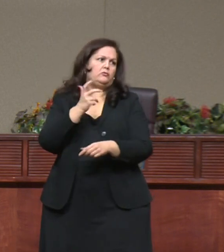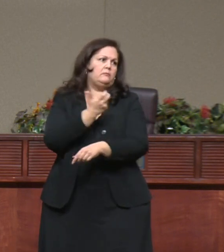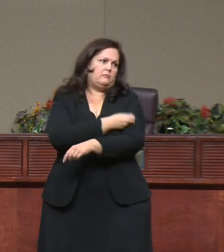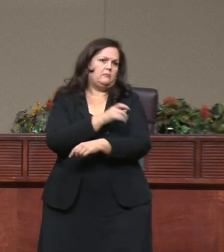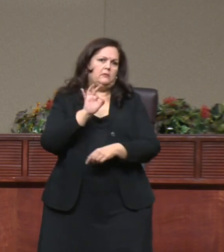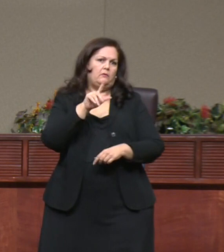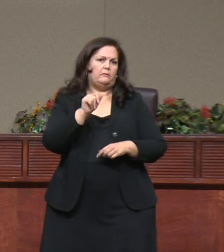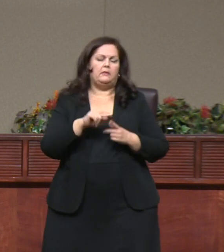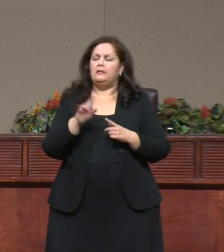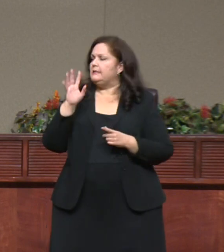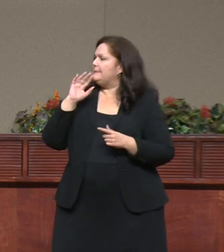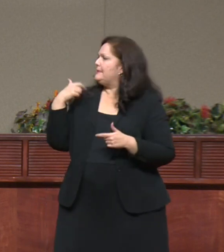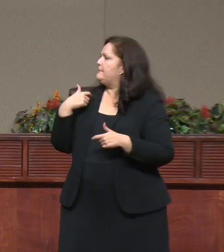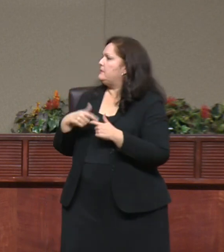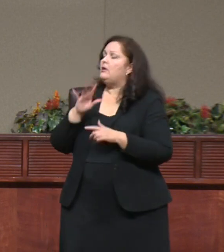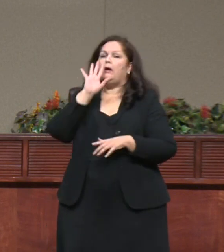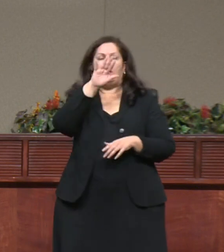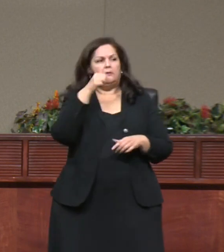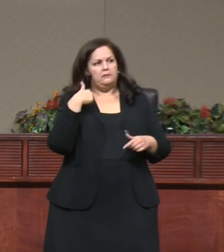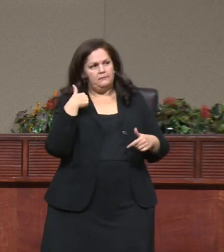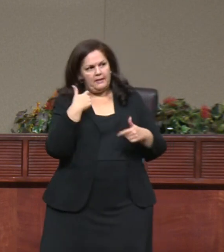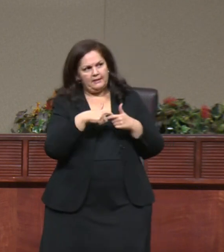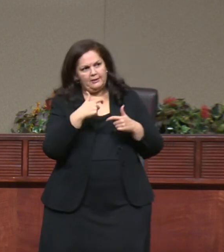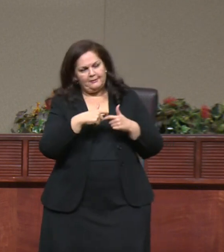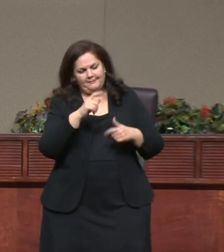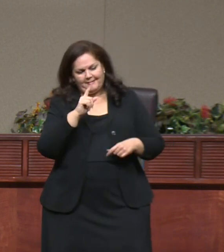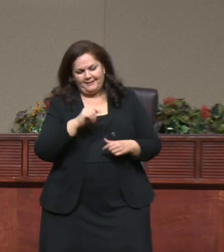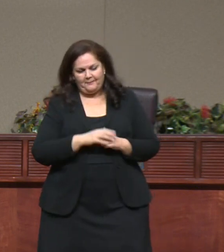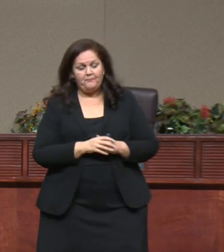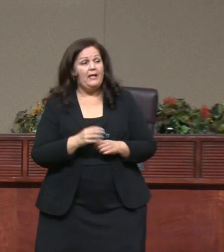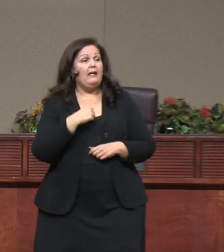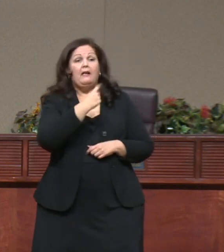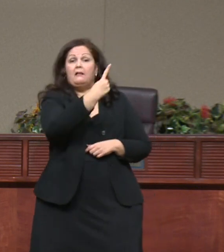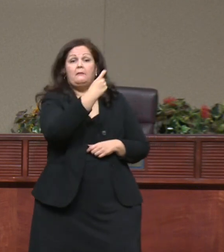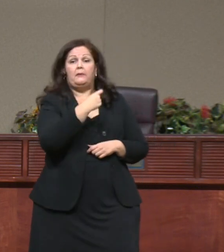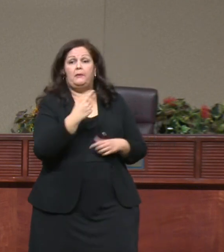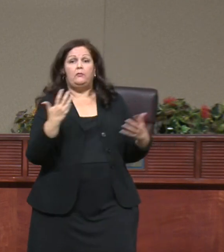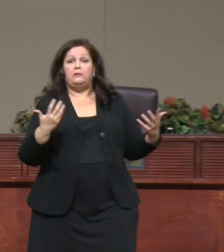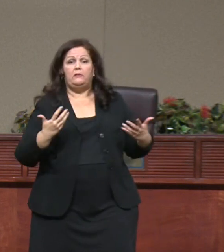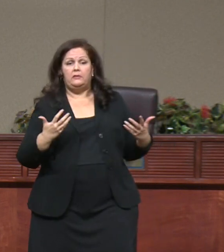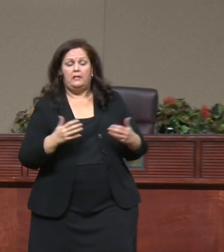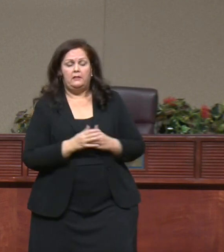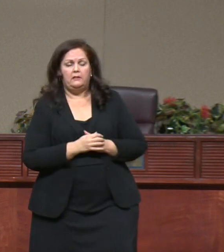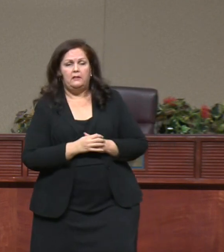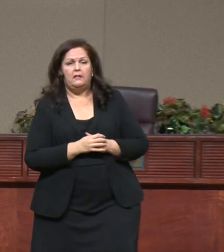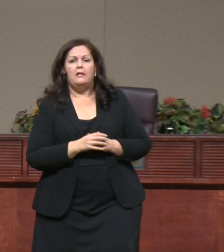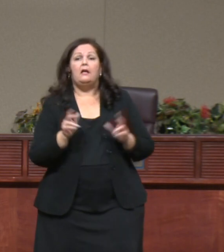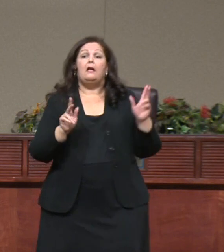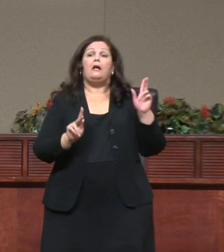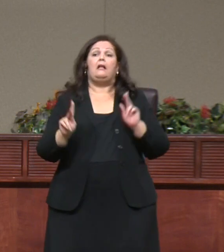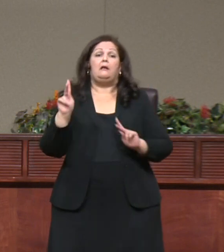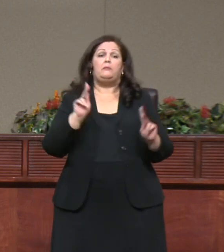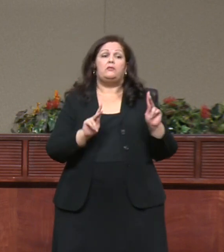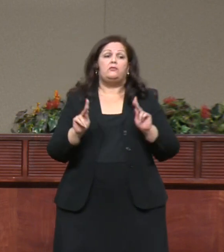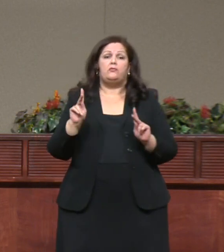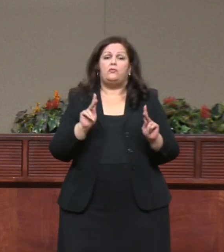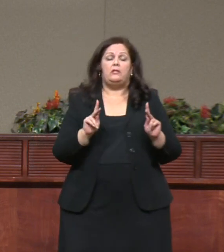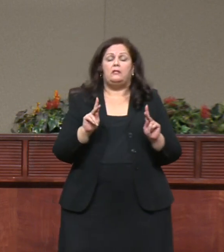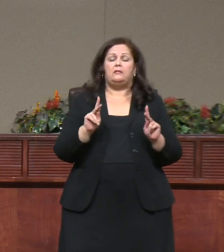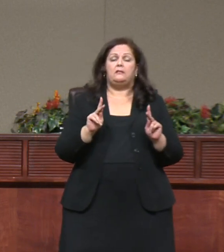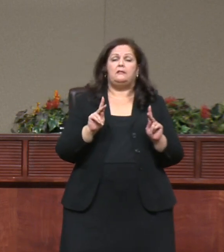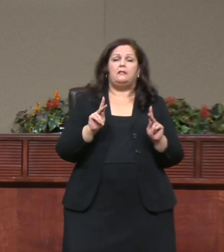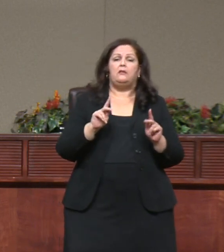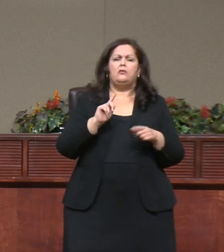In Spanish. Oh, en Spanish. So, la pregunta fue, ¿qué deben hacer las personas? ¿Cuáles son las recomendaciones